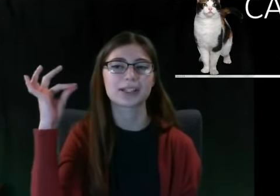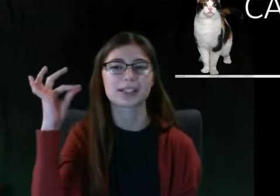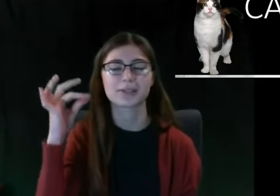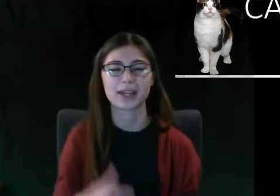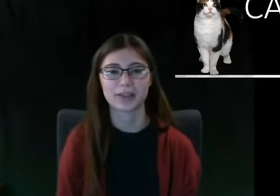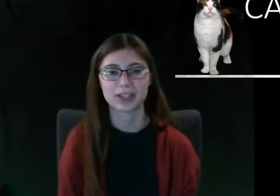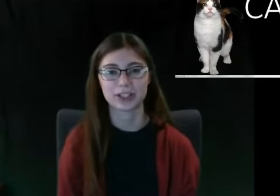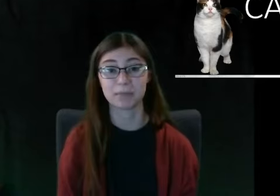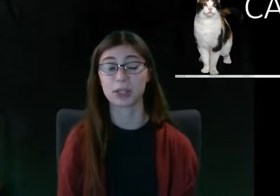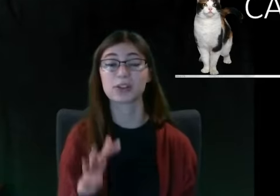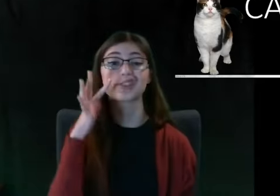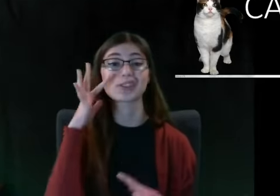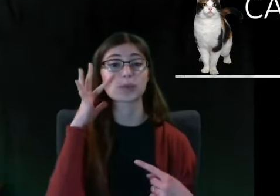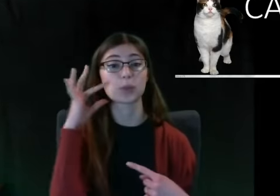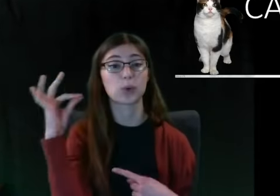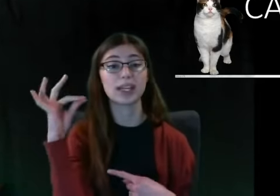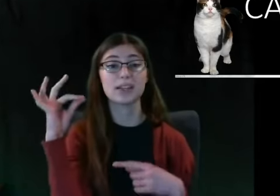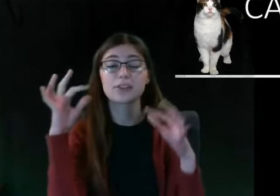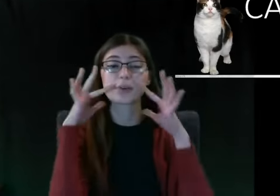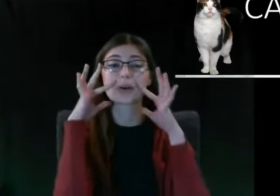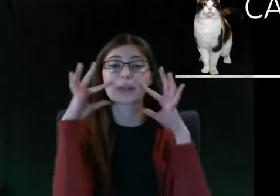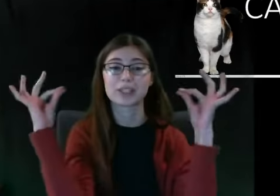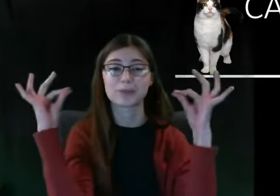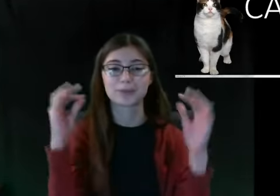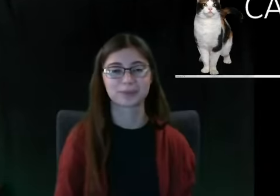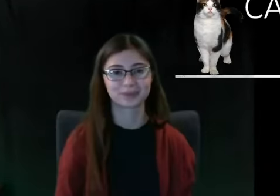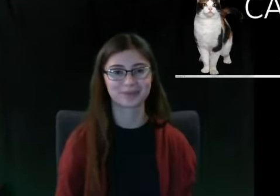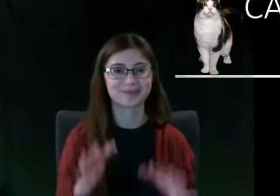an F hand shape. You can do this with one hand or with two.